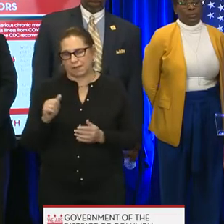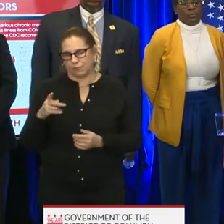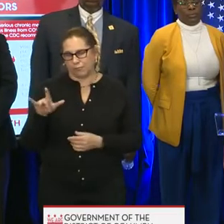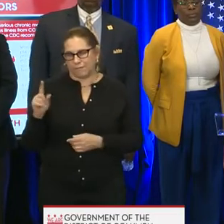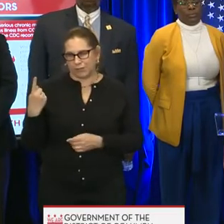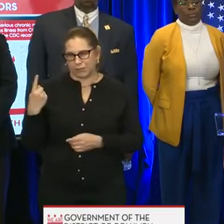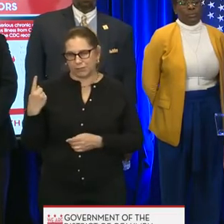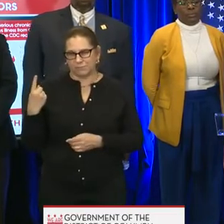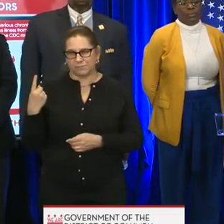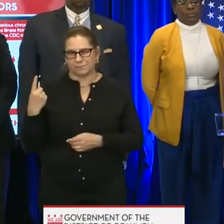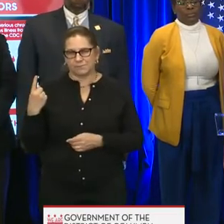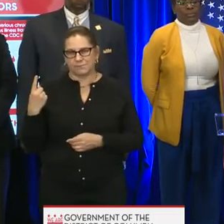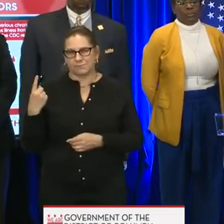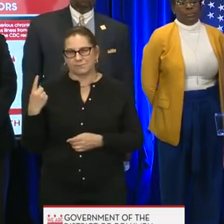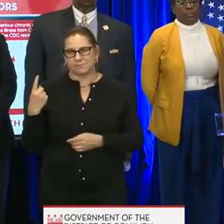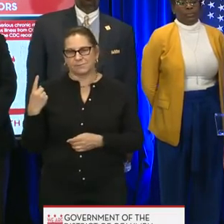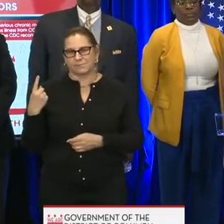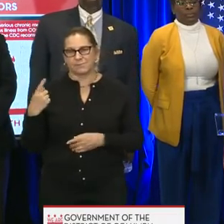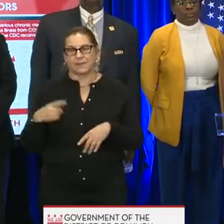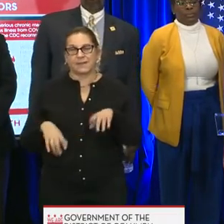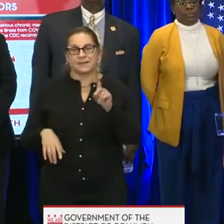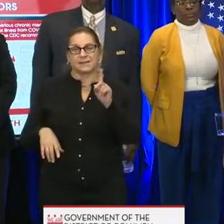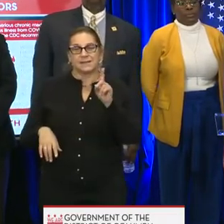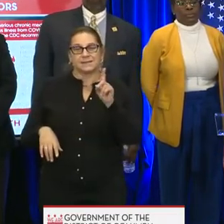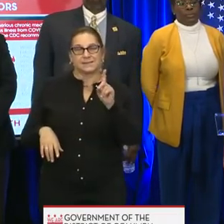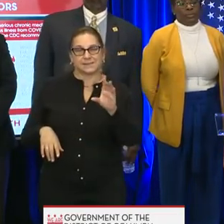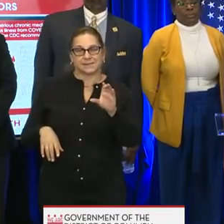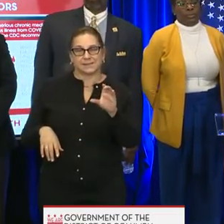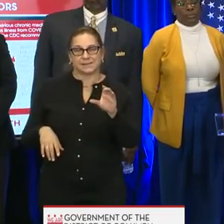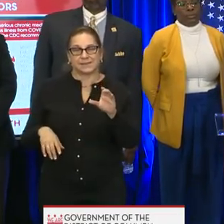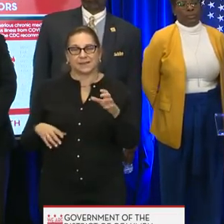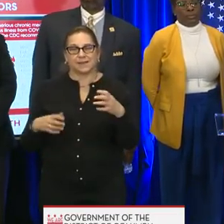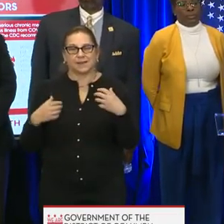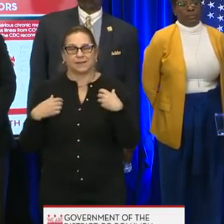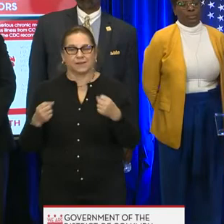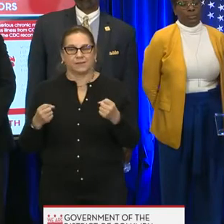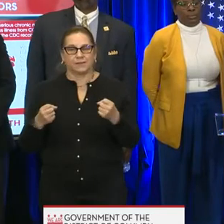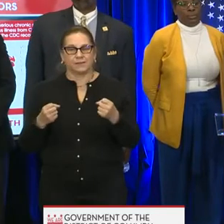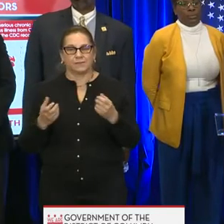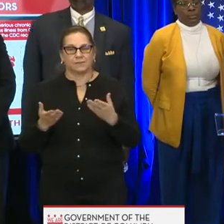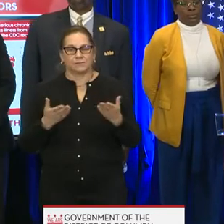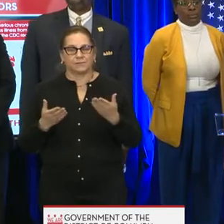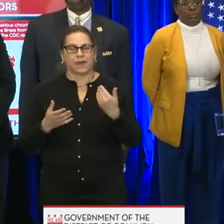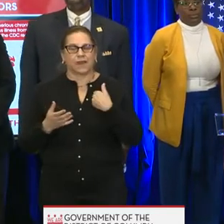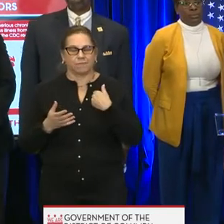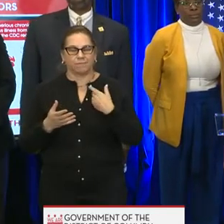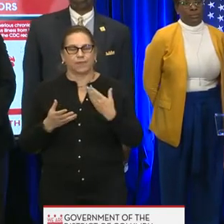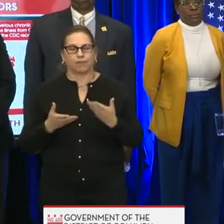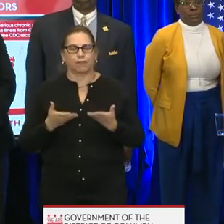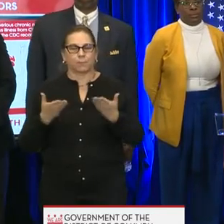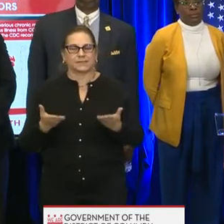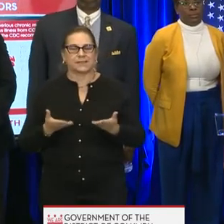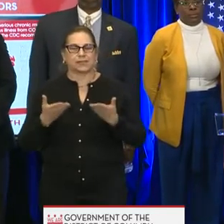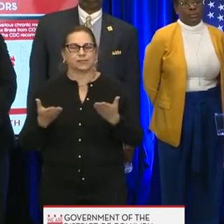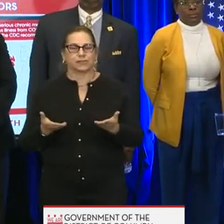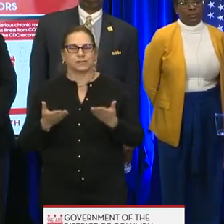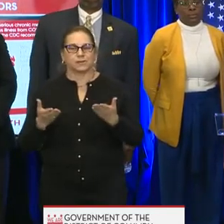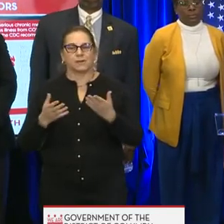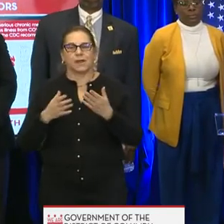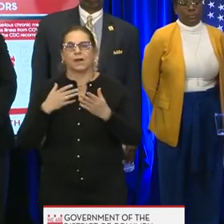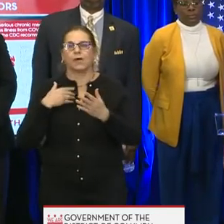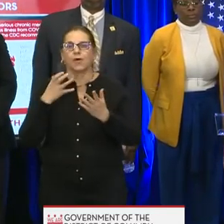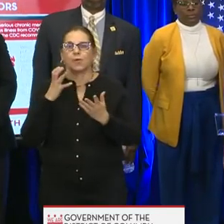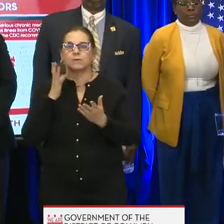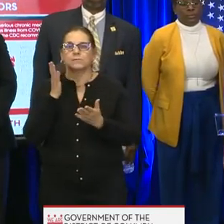Additionally, DC Health has updated its recommendation against mass gatherings of 1,000